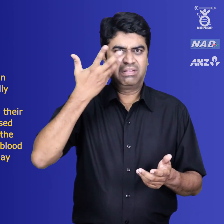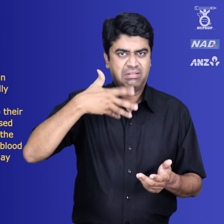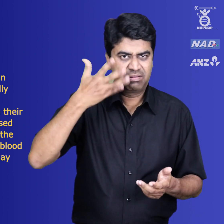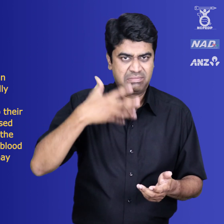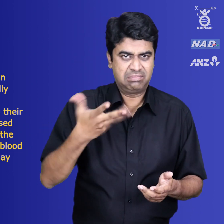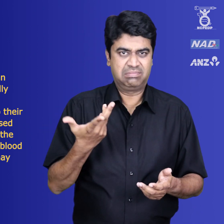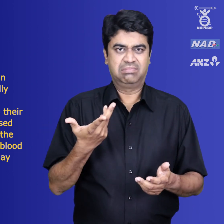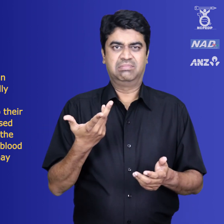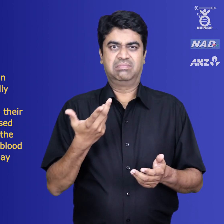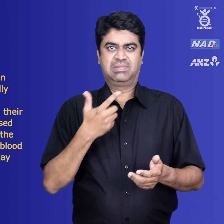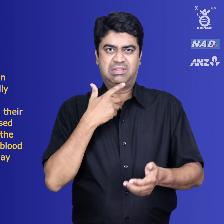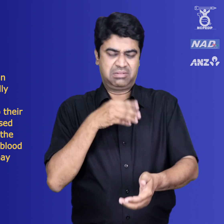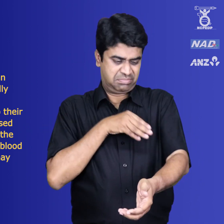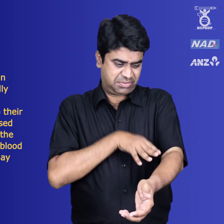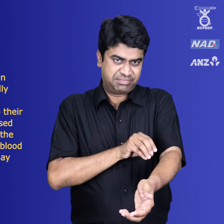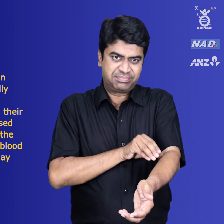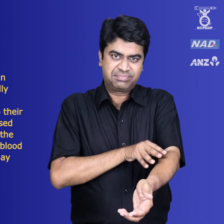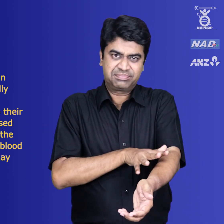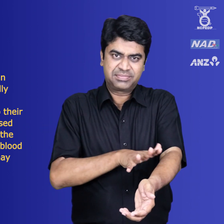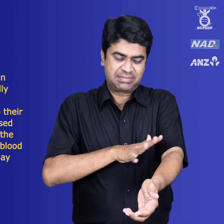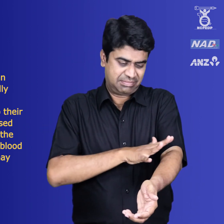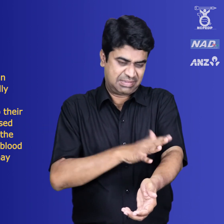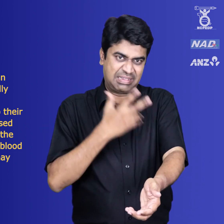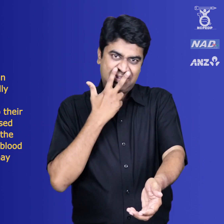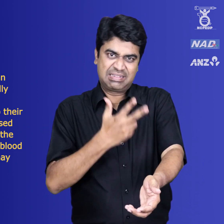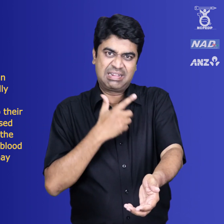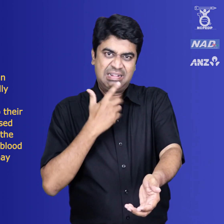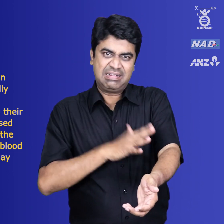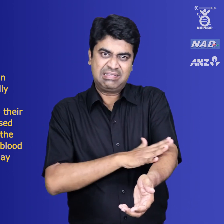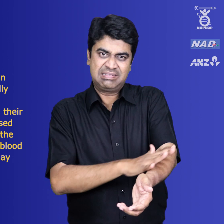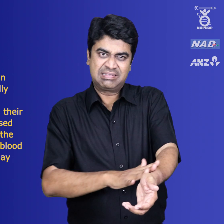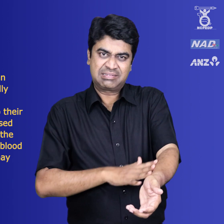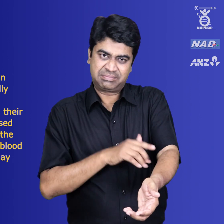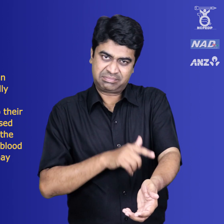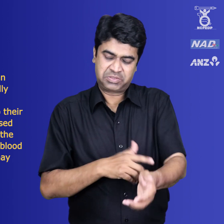so that a minor wound may result in fatal bleeding.